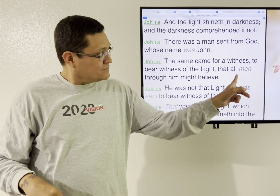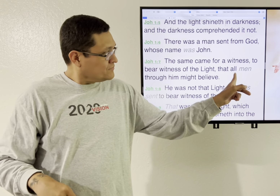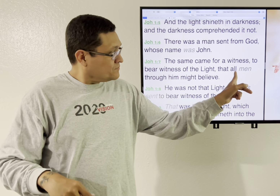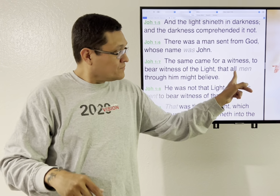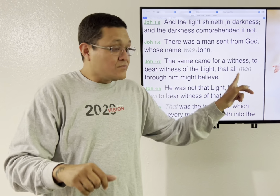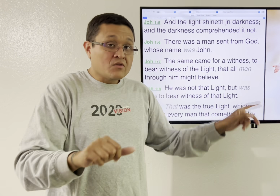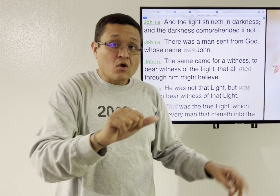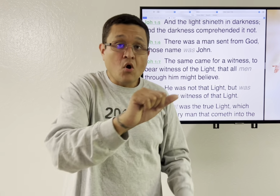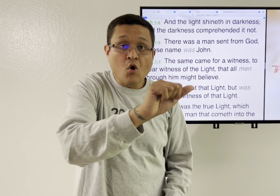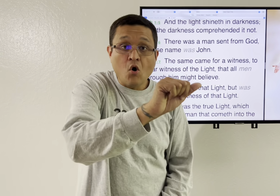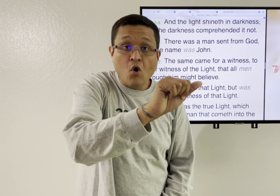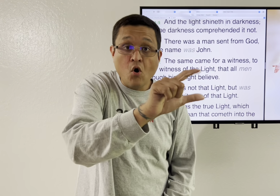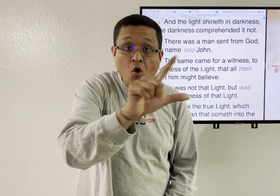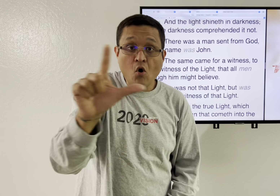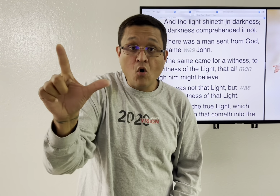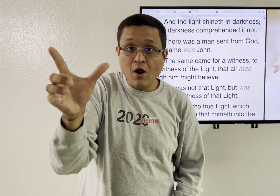At all. There's my favorite word again.